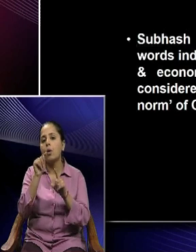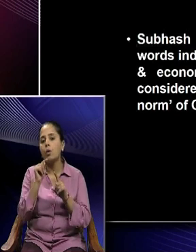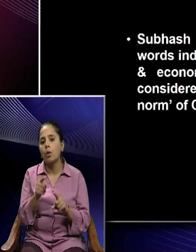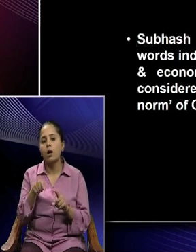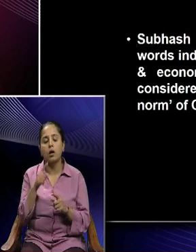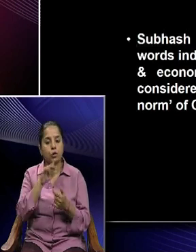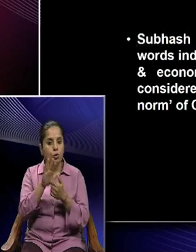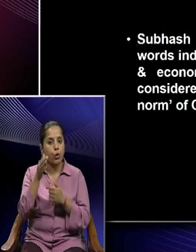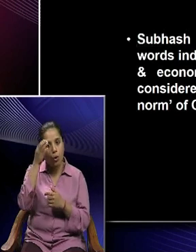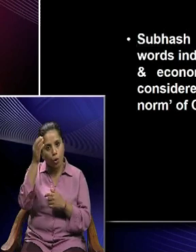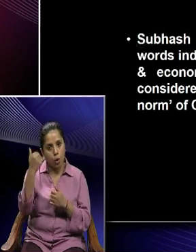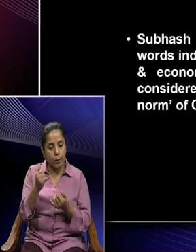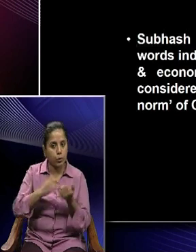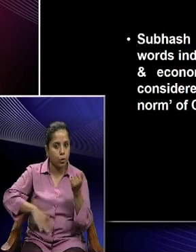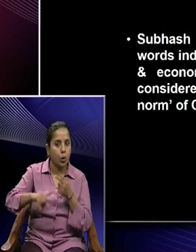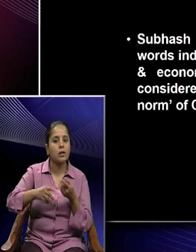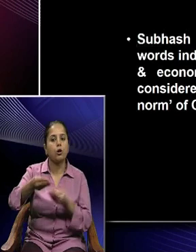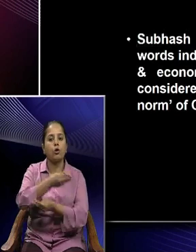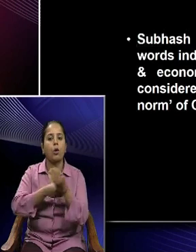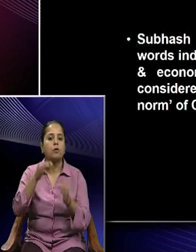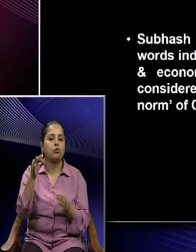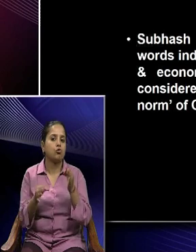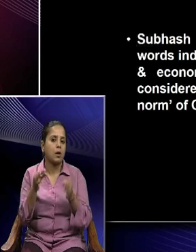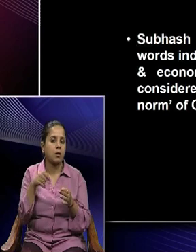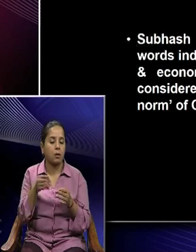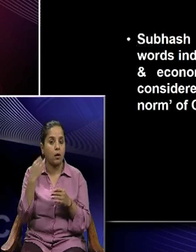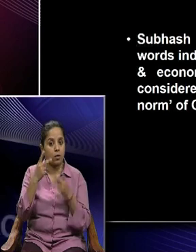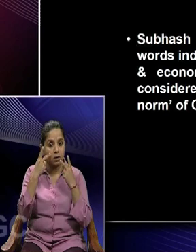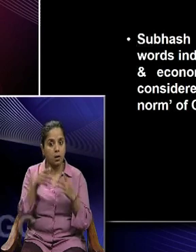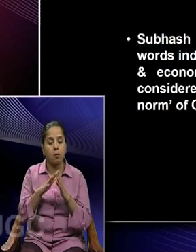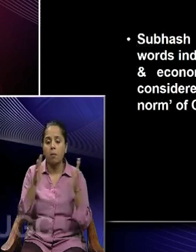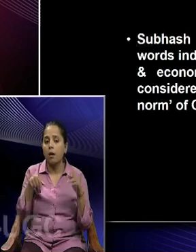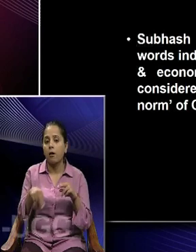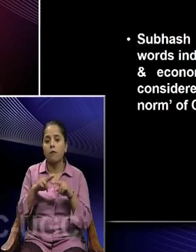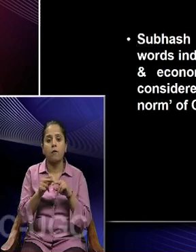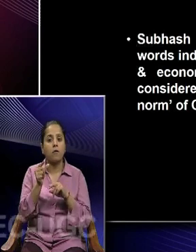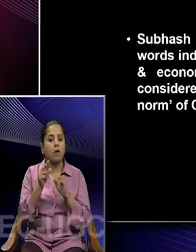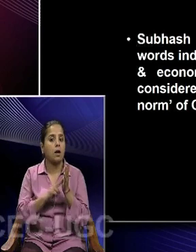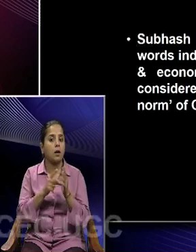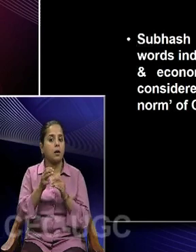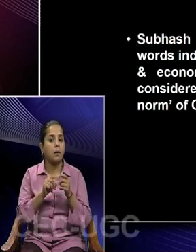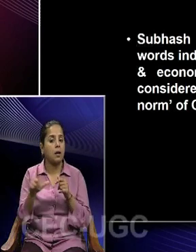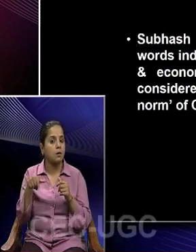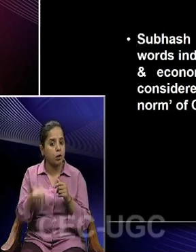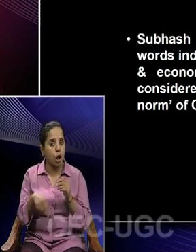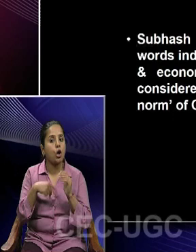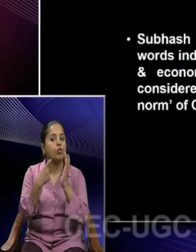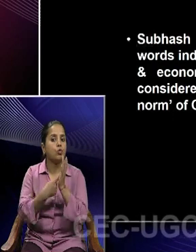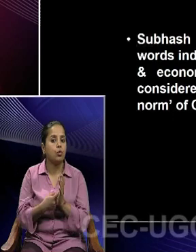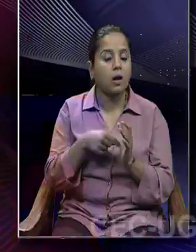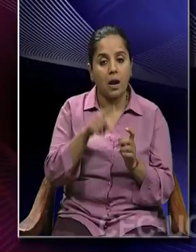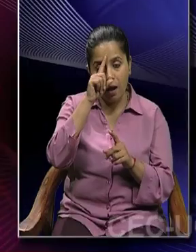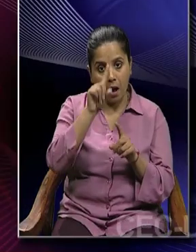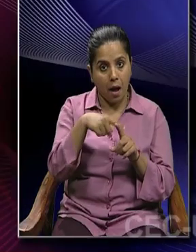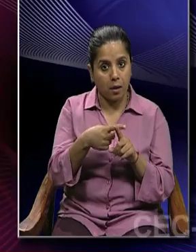that the concept of social and economic justice was perhaps considered the most fundamental norm of the Constitution of India. So experts, they